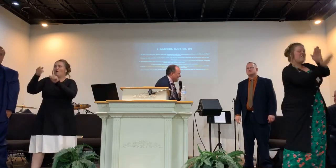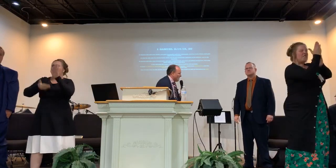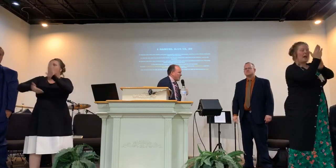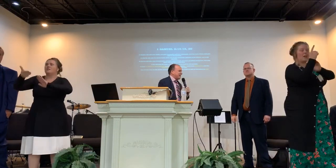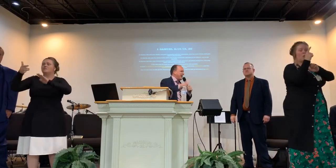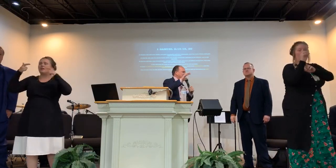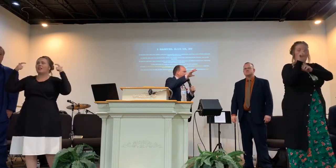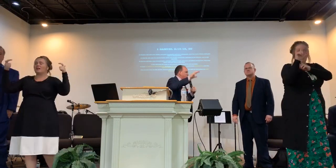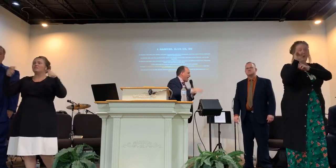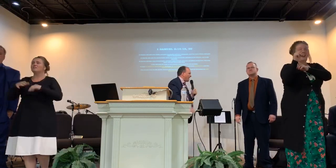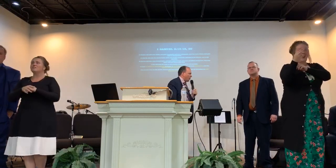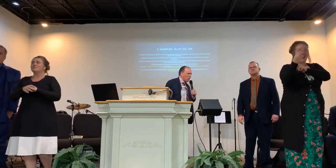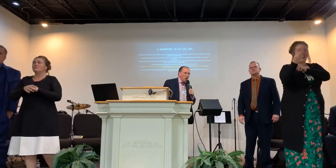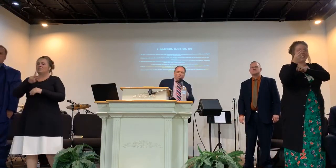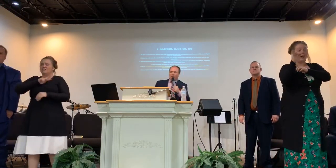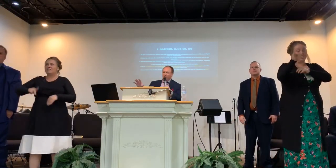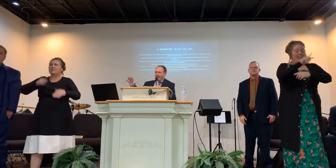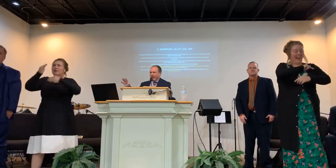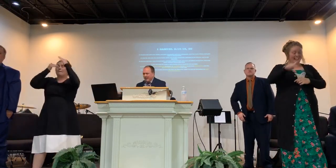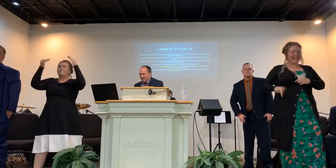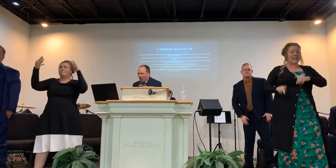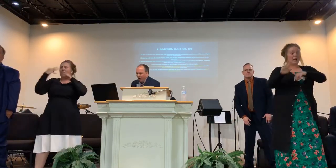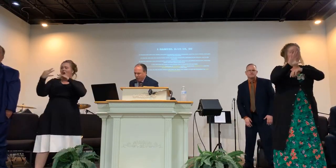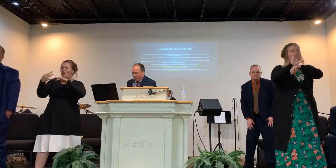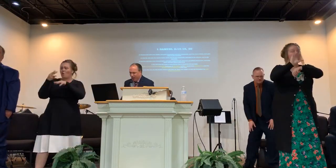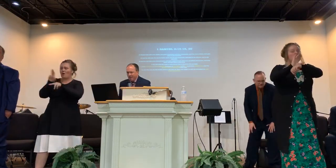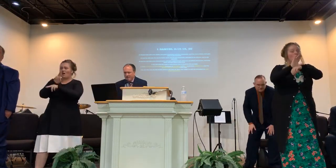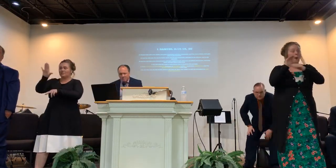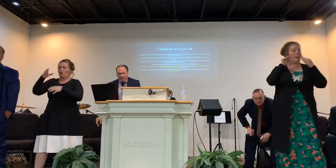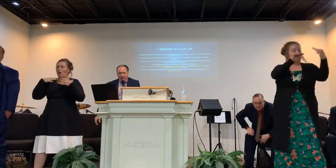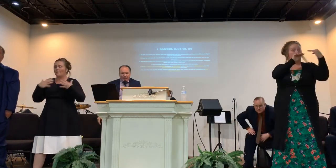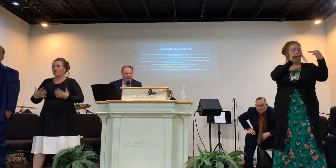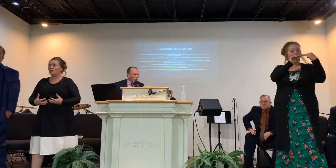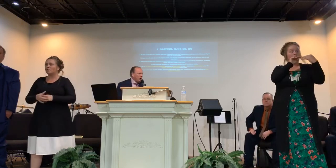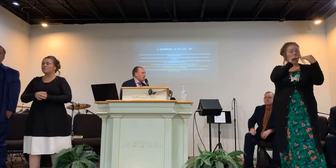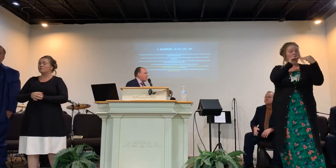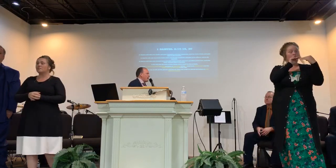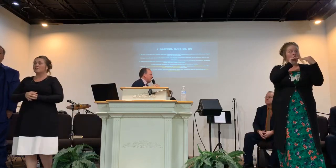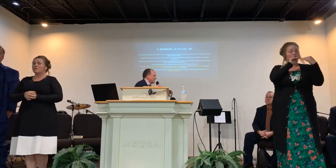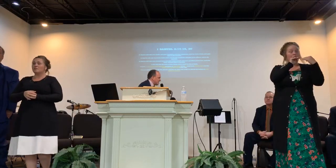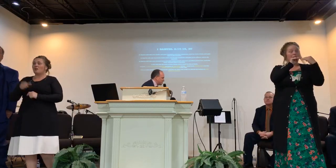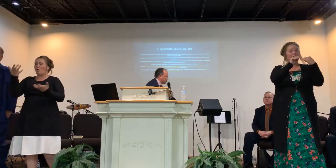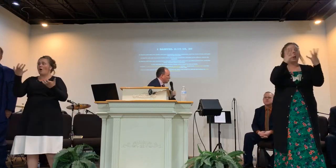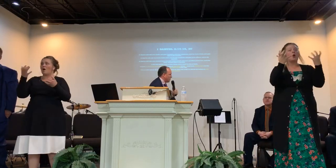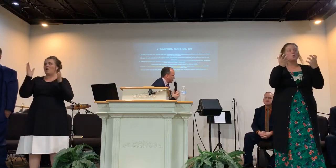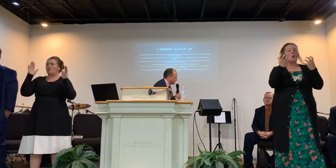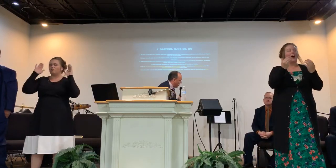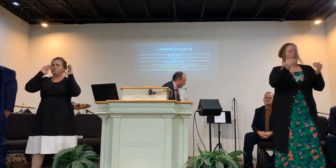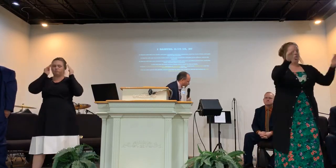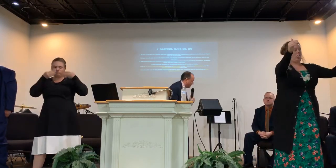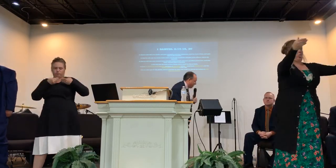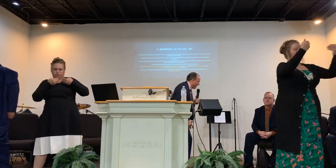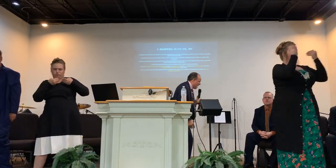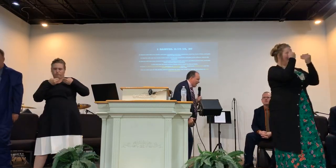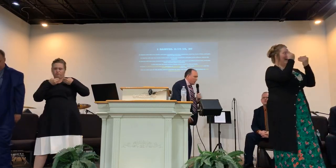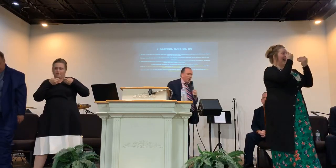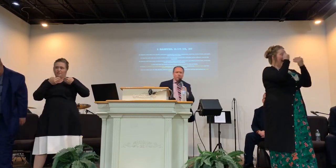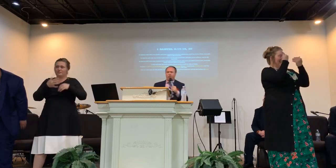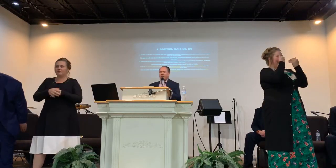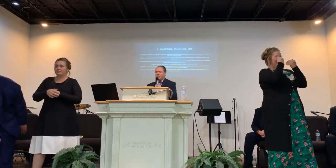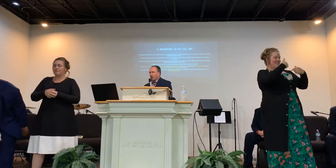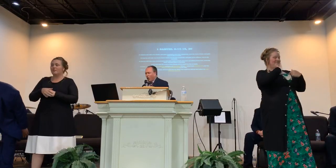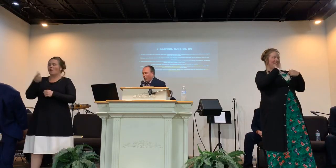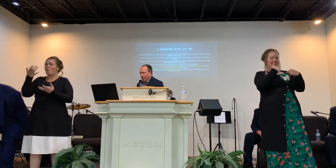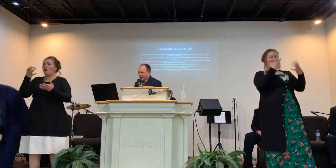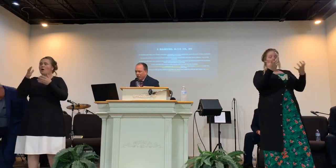Goliath, the kingdom battle, wearing his armor. He wanted to bring attention to himself. He wanted